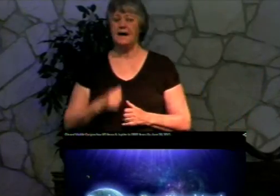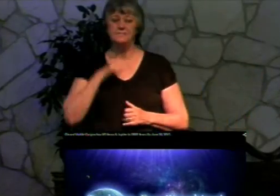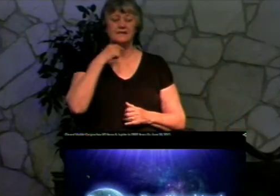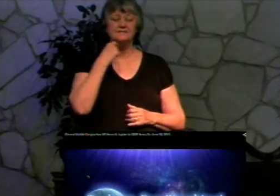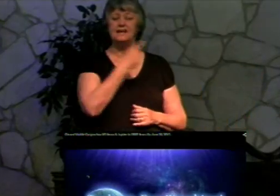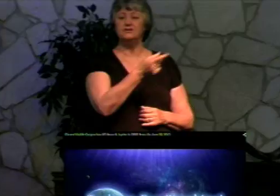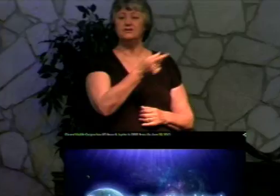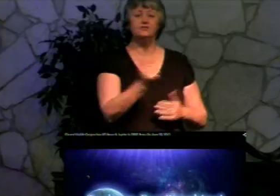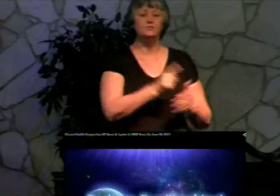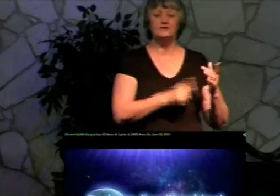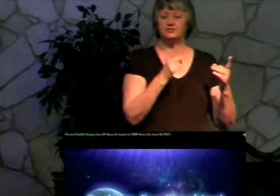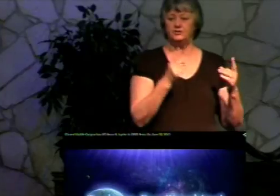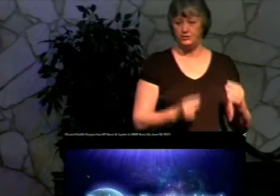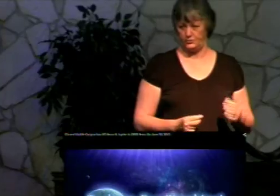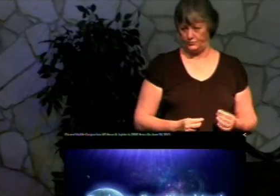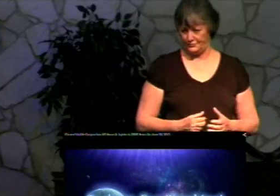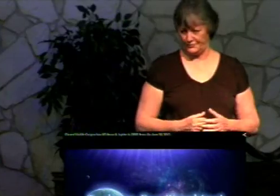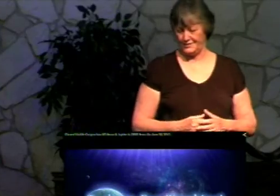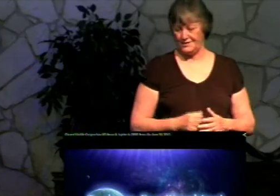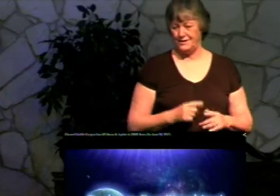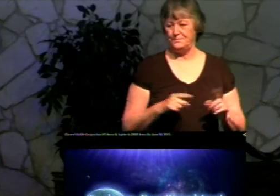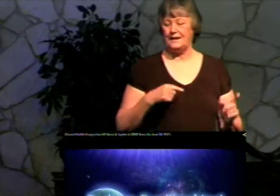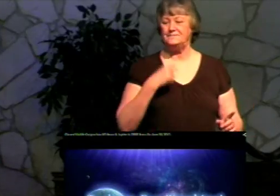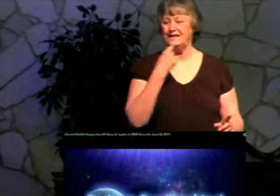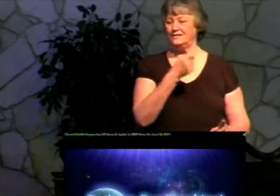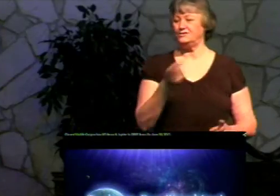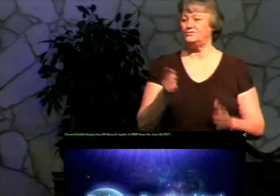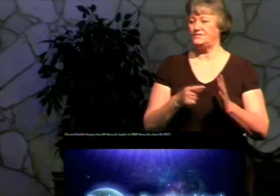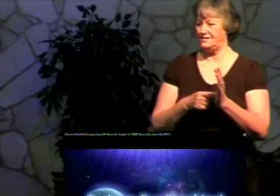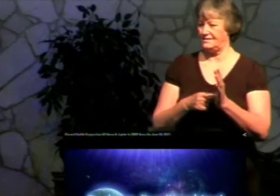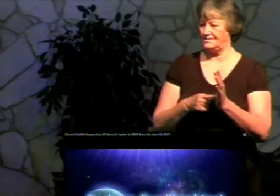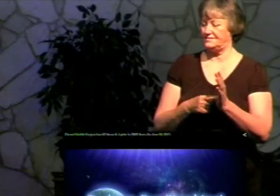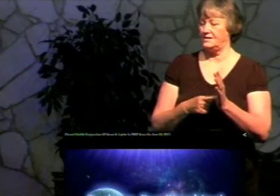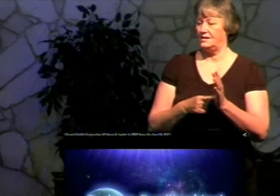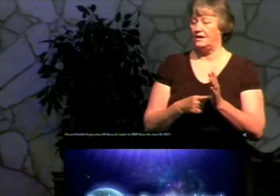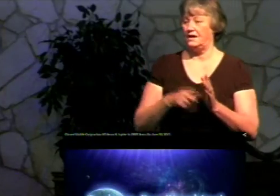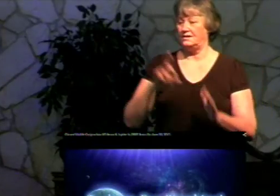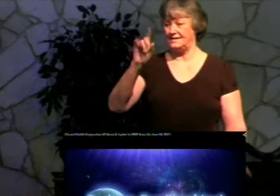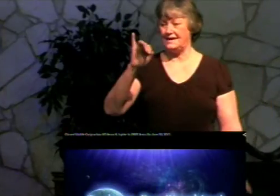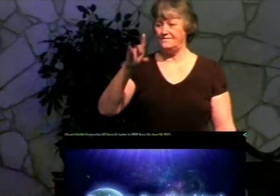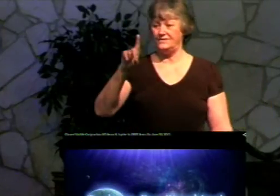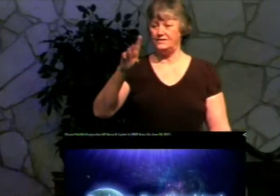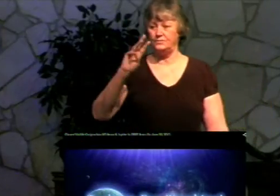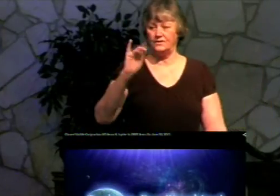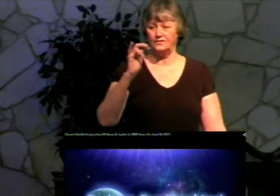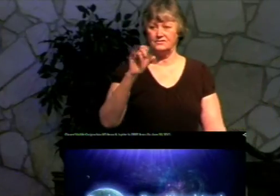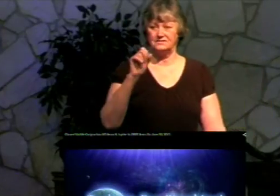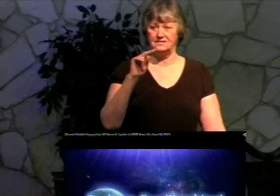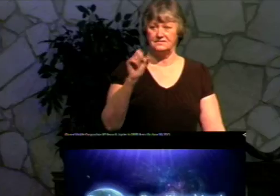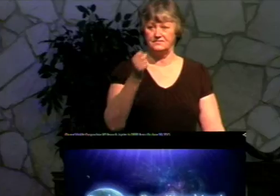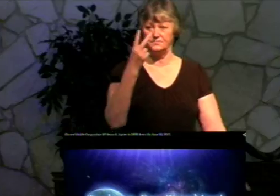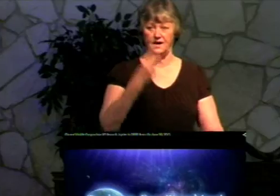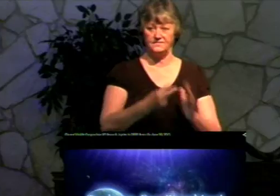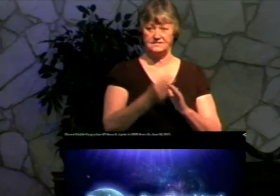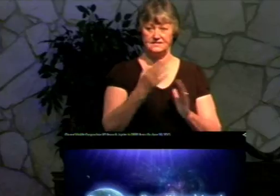I'm not telling you what to do, but I'm telling you this, David Wilkerson's